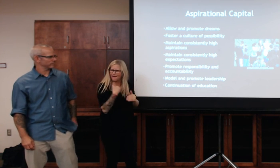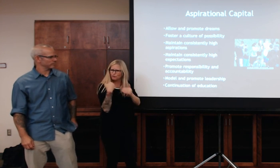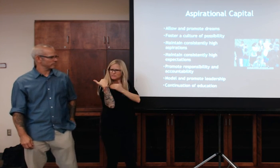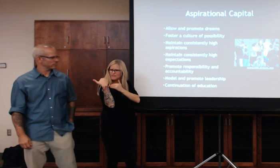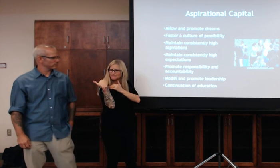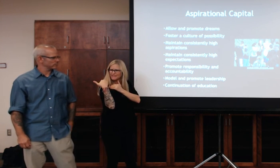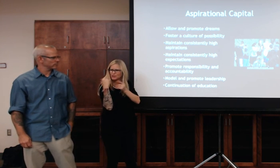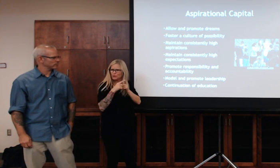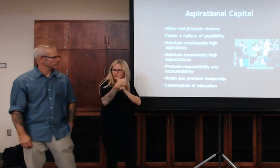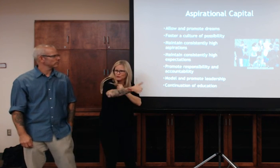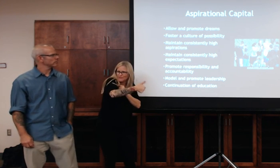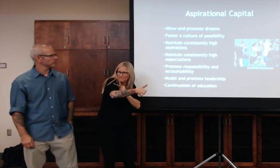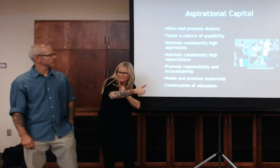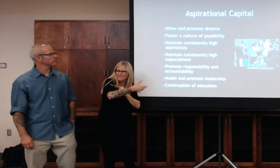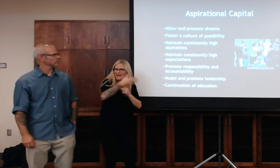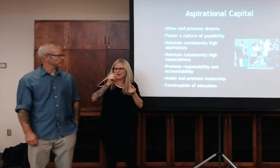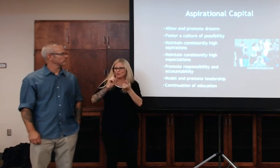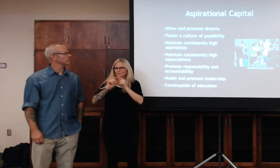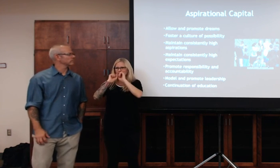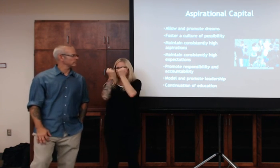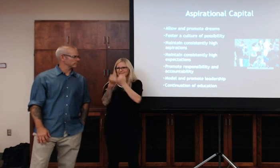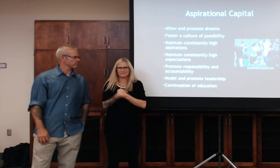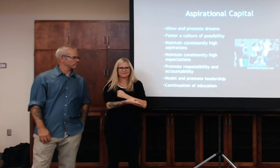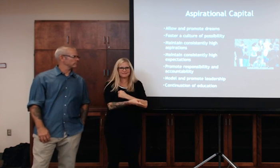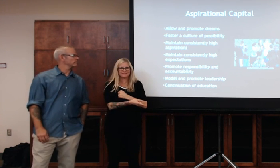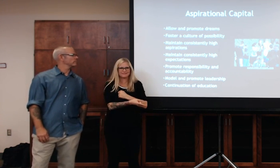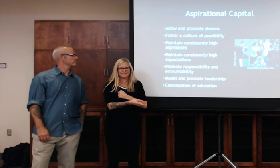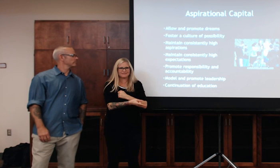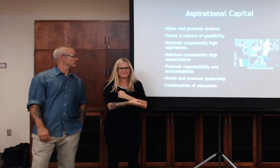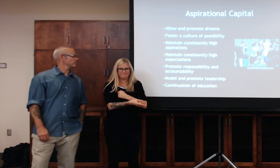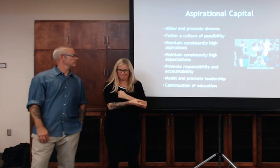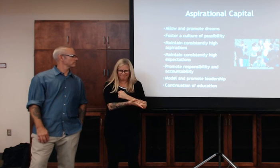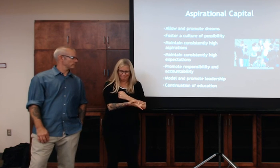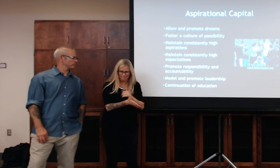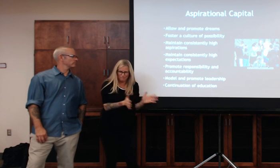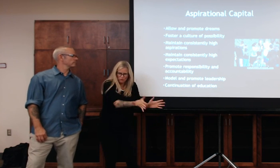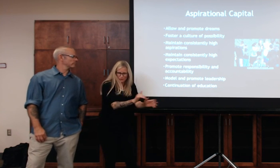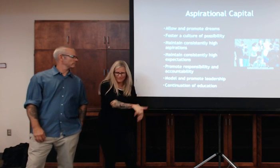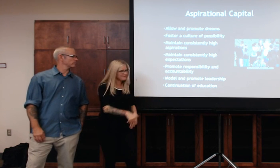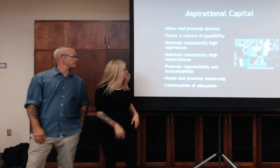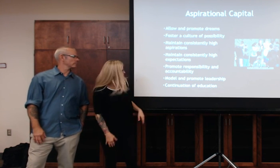Now, this child has a responsibility to themselves and to society. Encourage that.